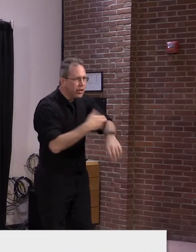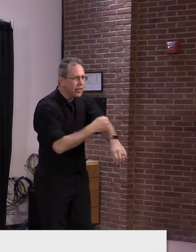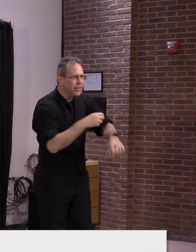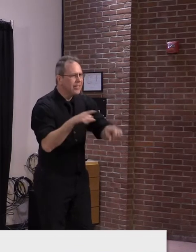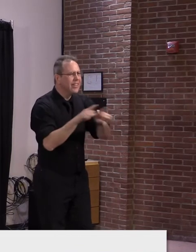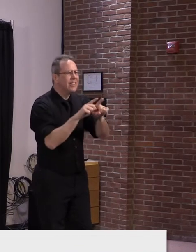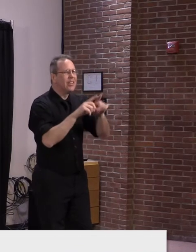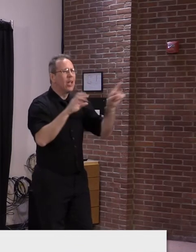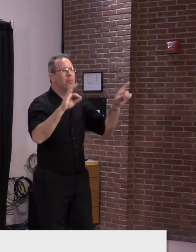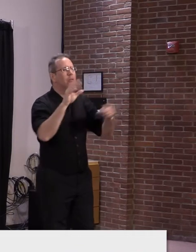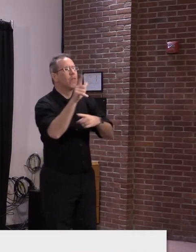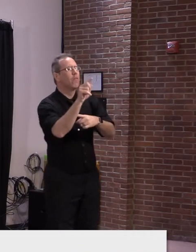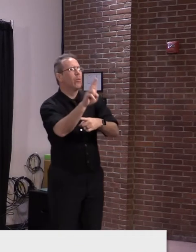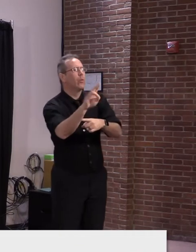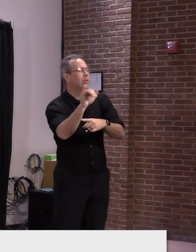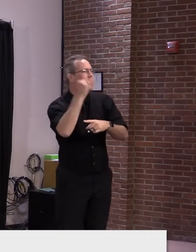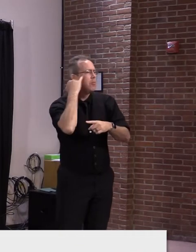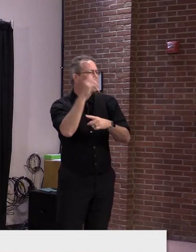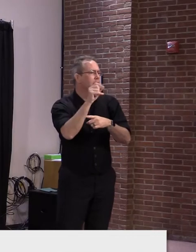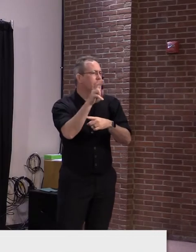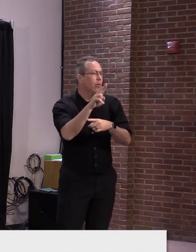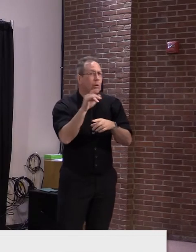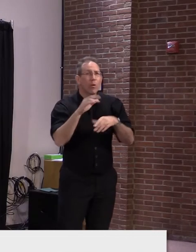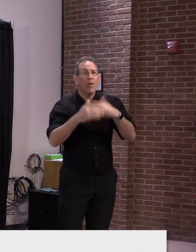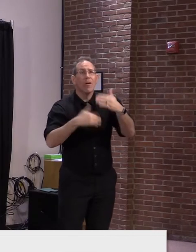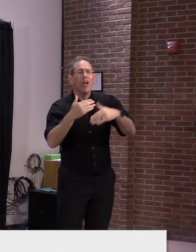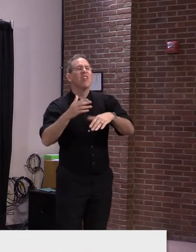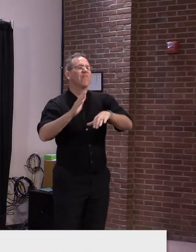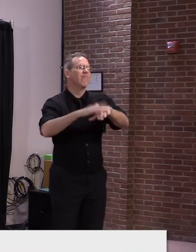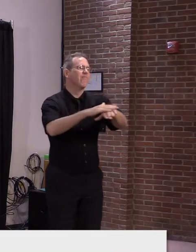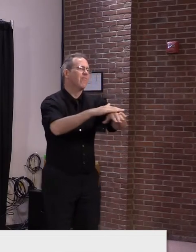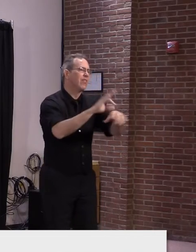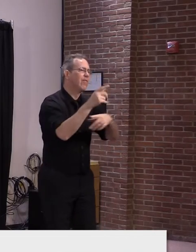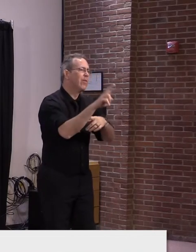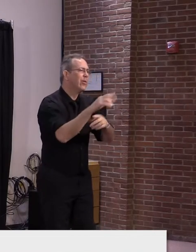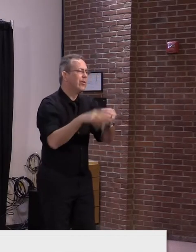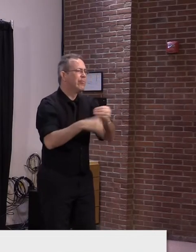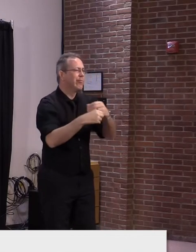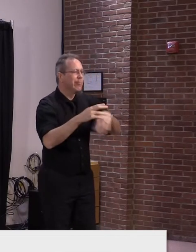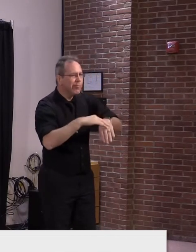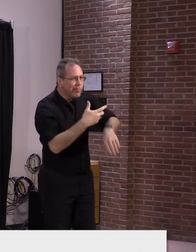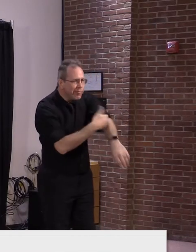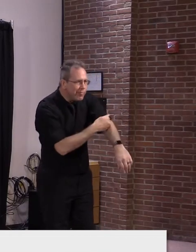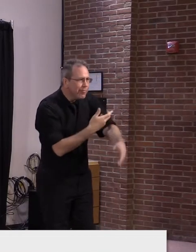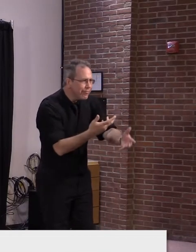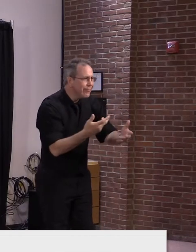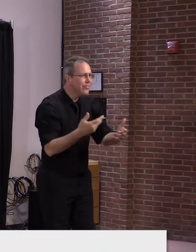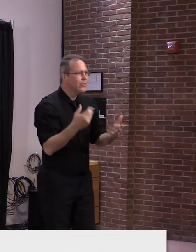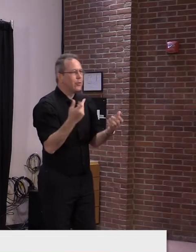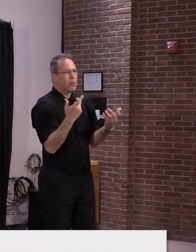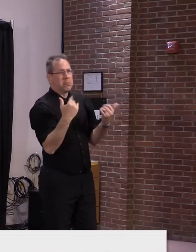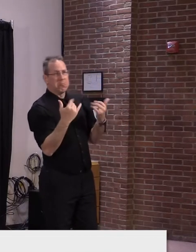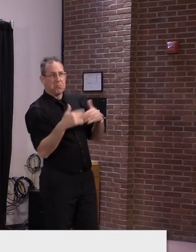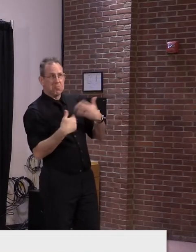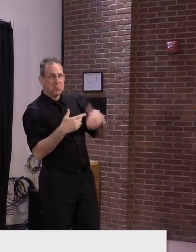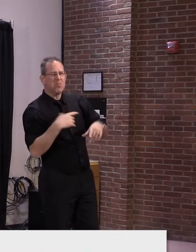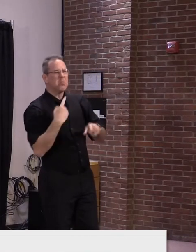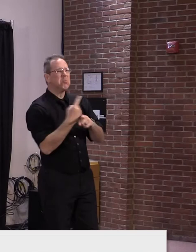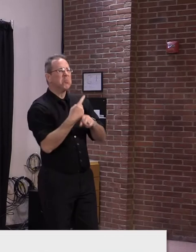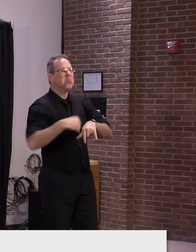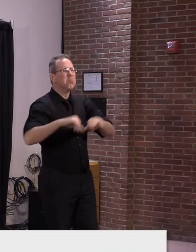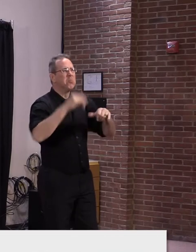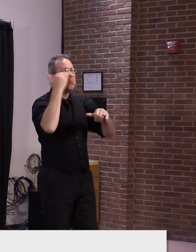that is becoming prevalent at that point in time. So I don't think we should